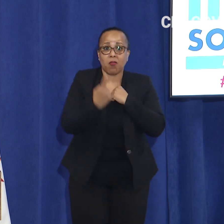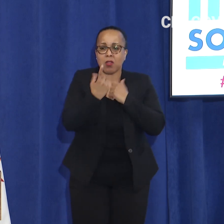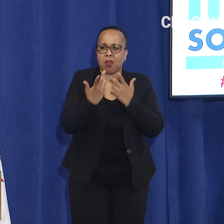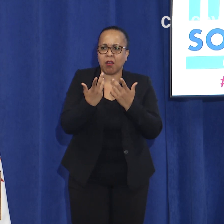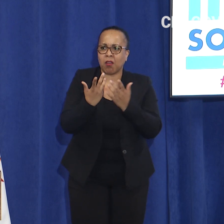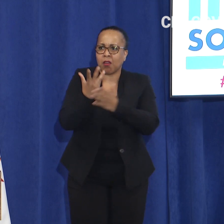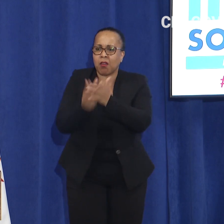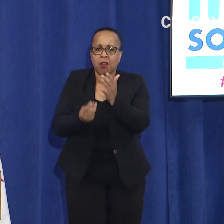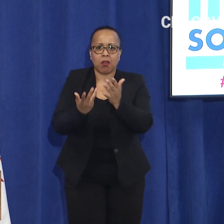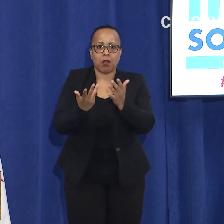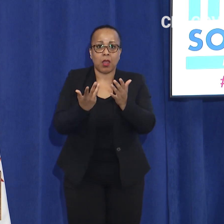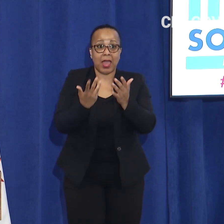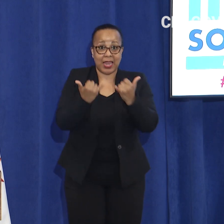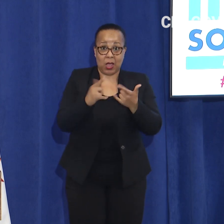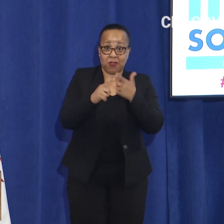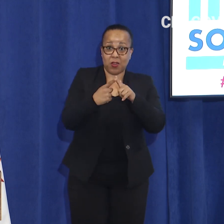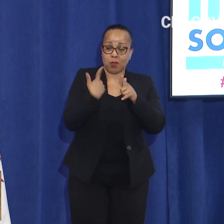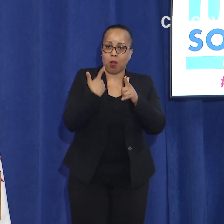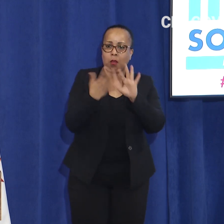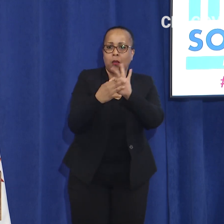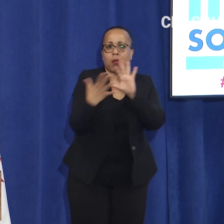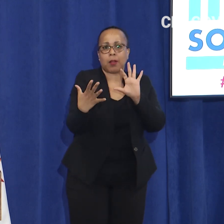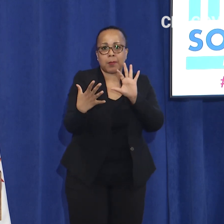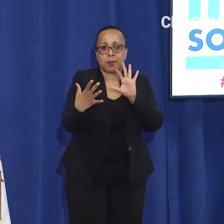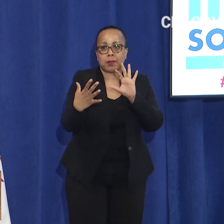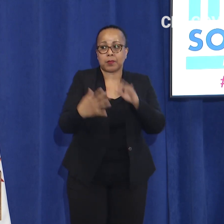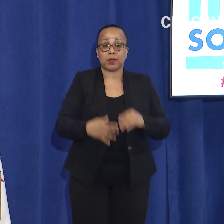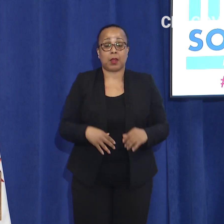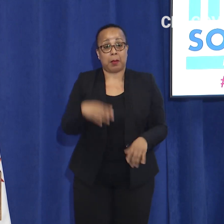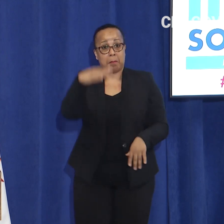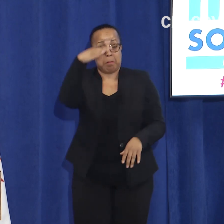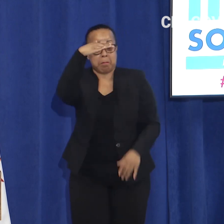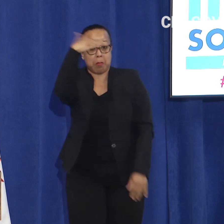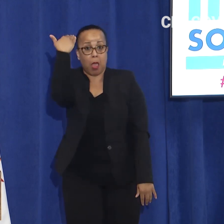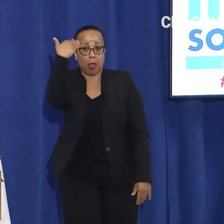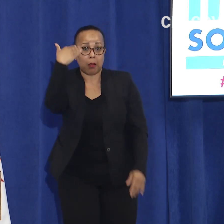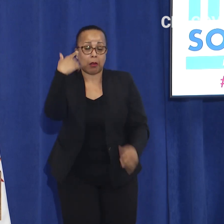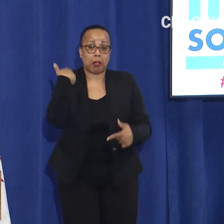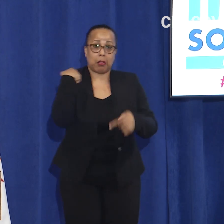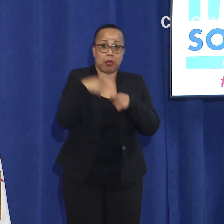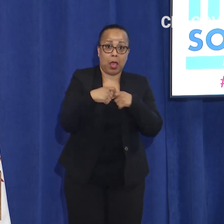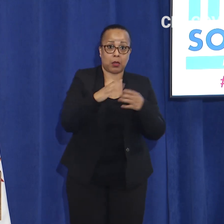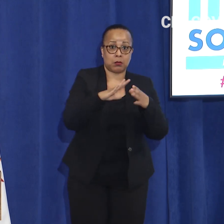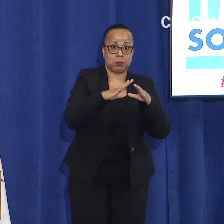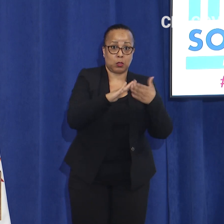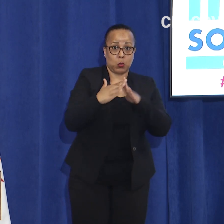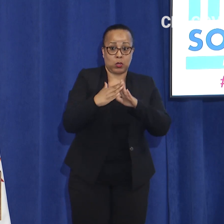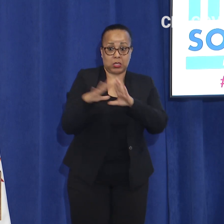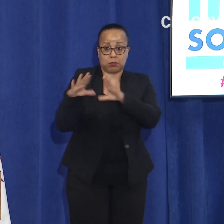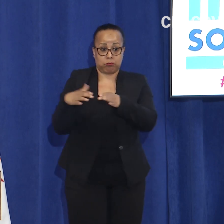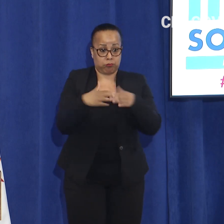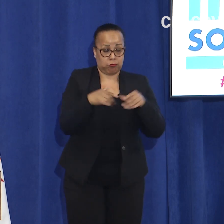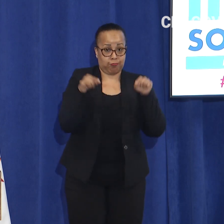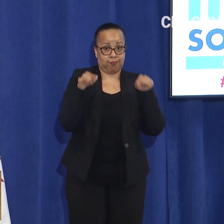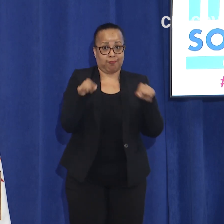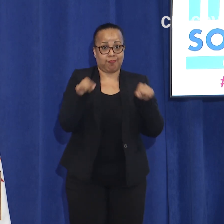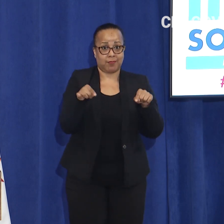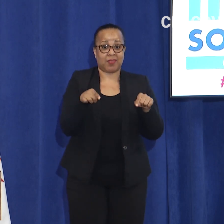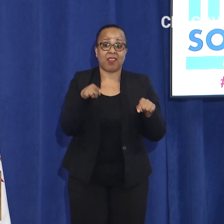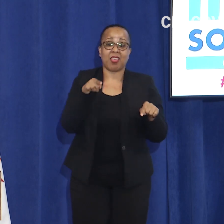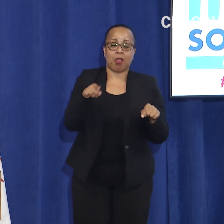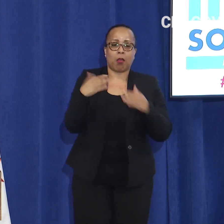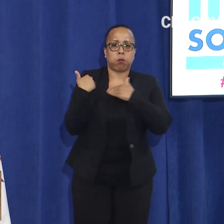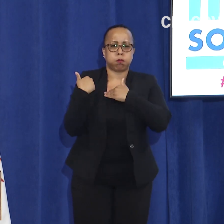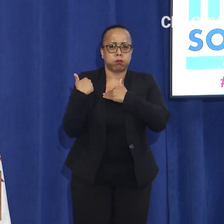we've been separated from our friends. And our Black and Latinx communities have disproportionately borne